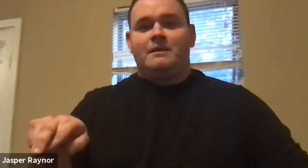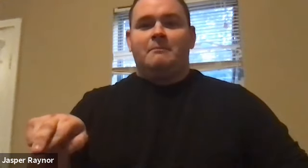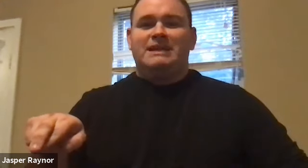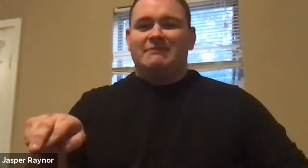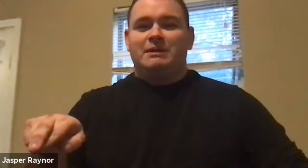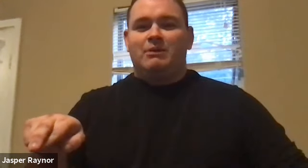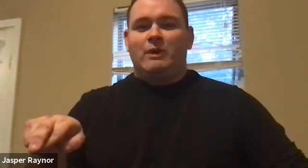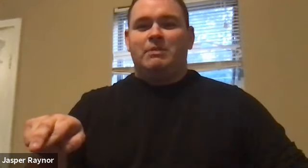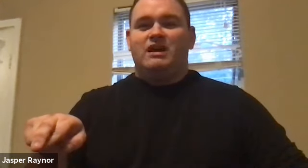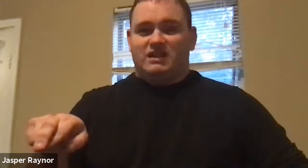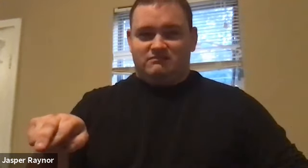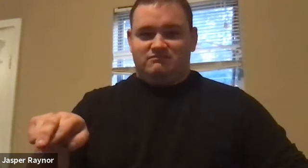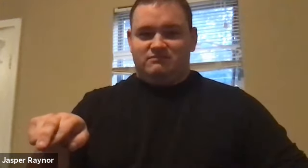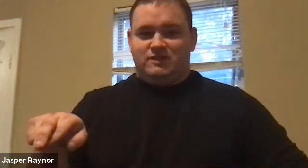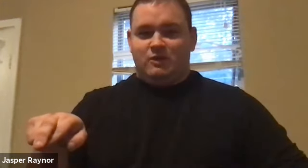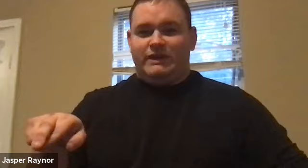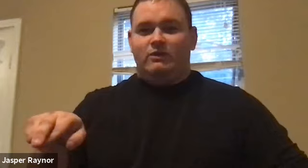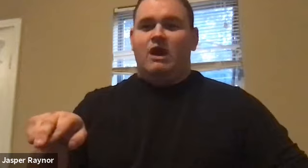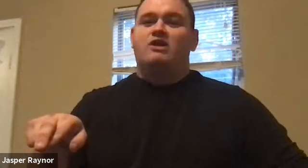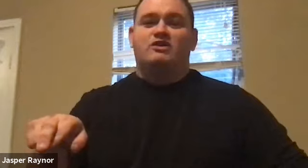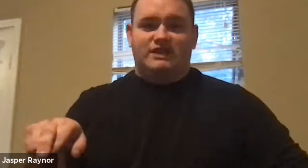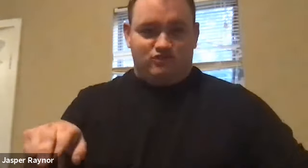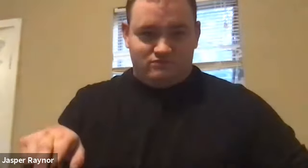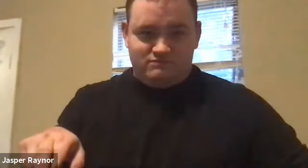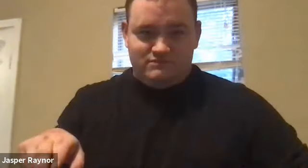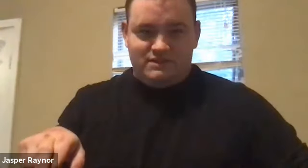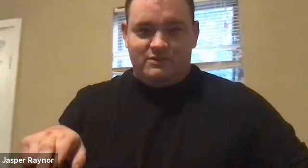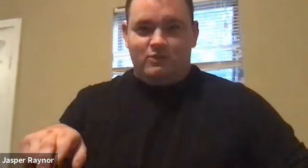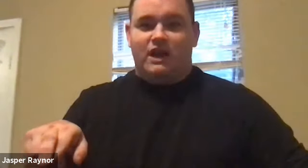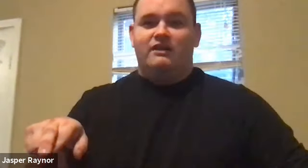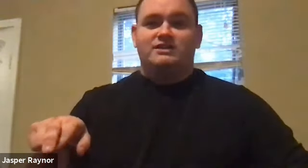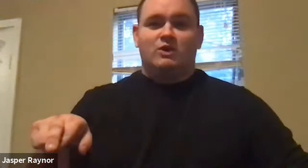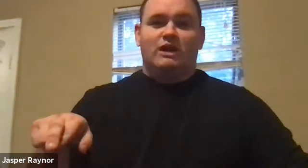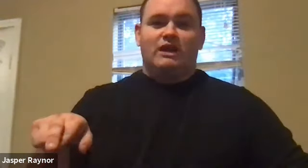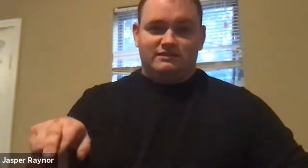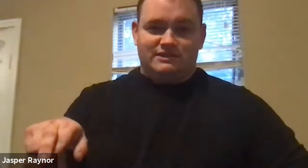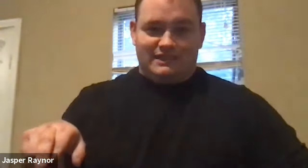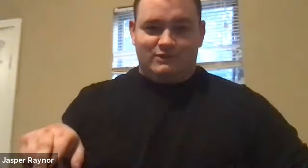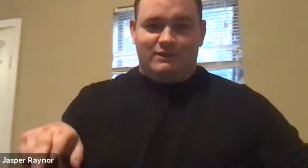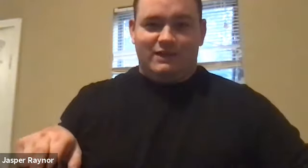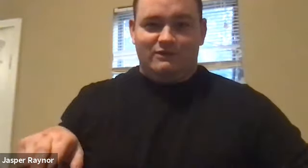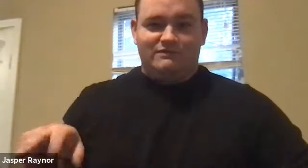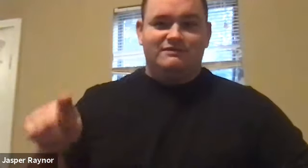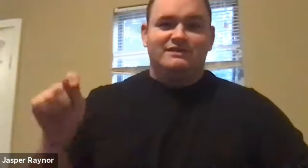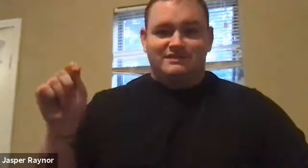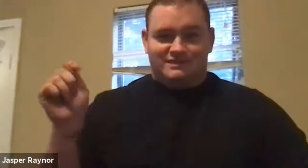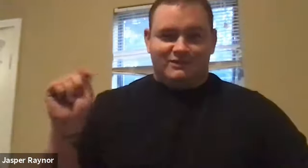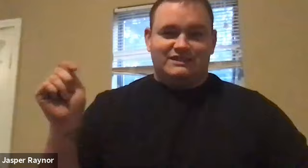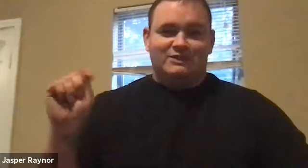But deaf people, we blunt. We don't call it a restroom. We call it the toilet because that's where we go. So it's the